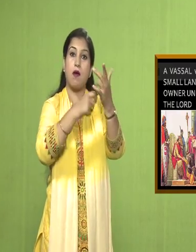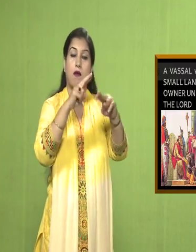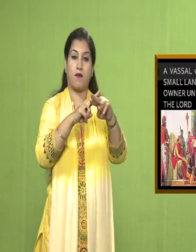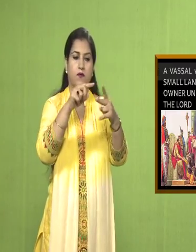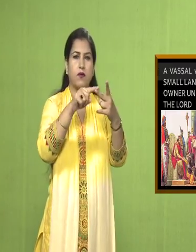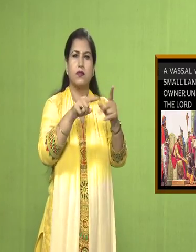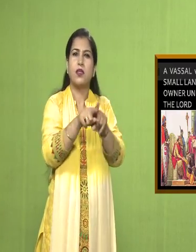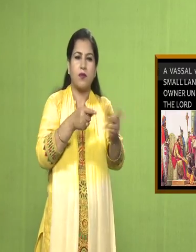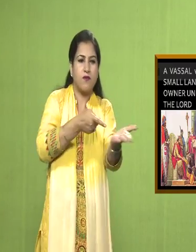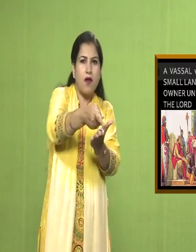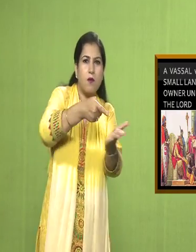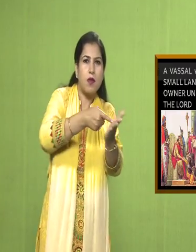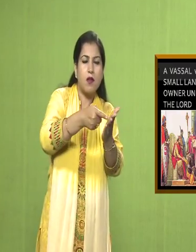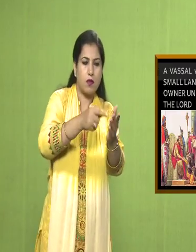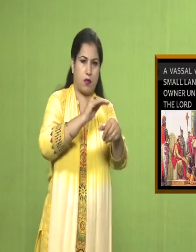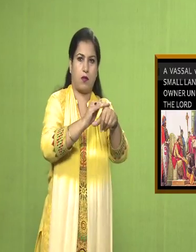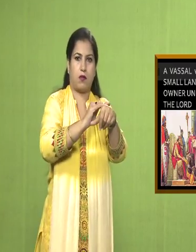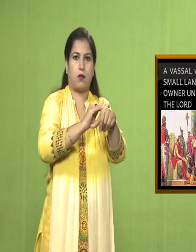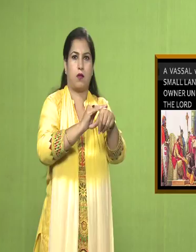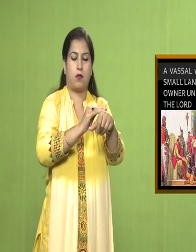But the serf could not do so.